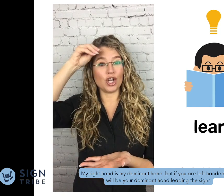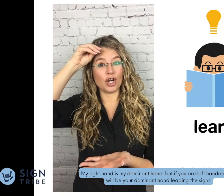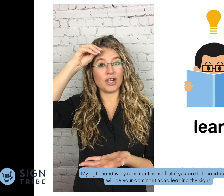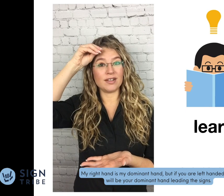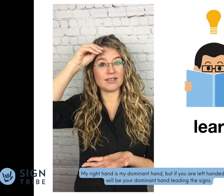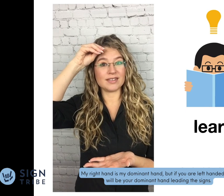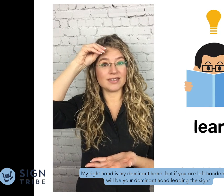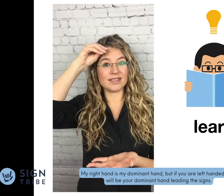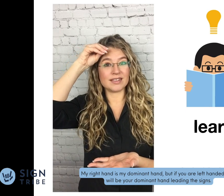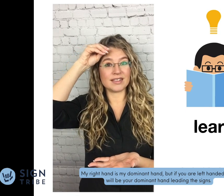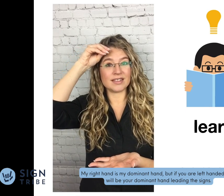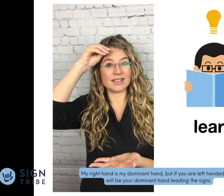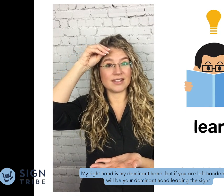Learn.